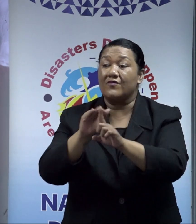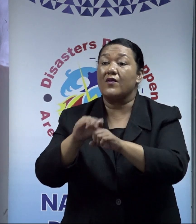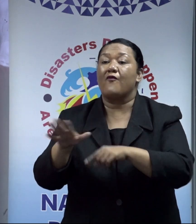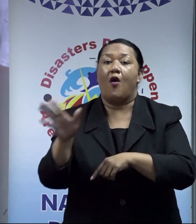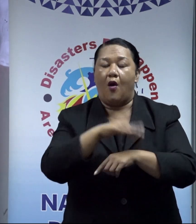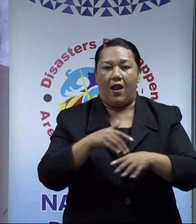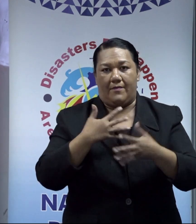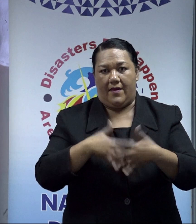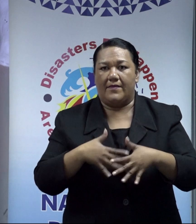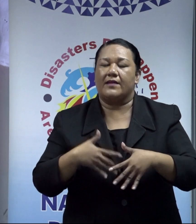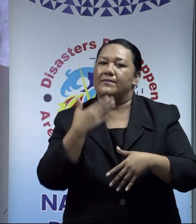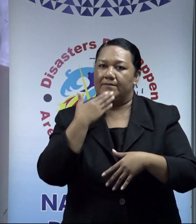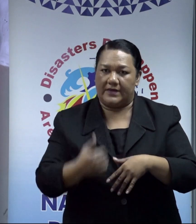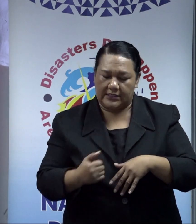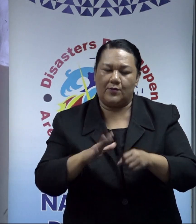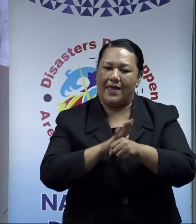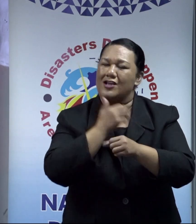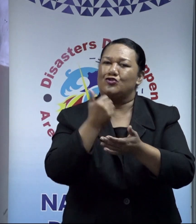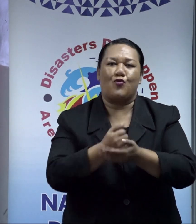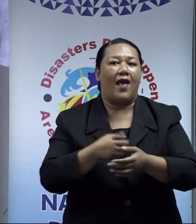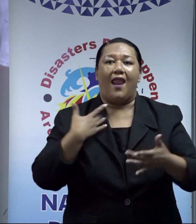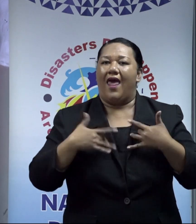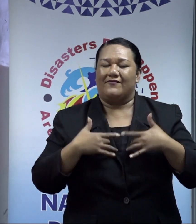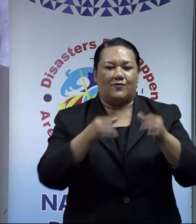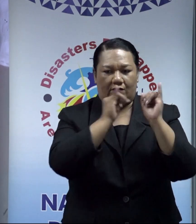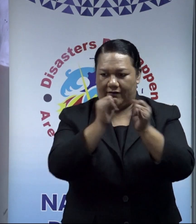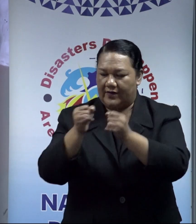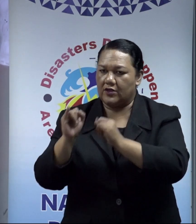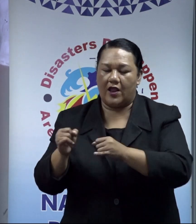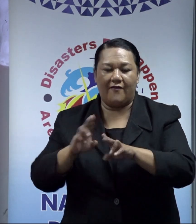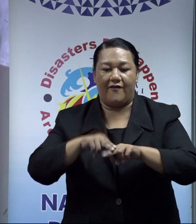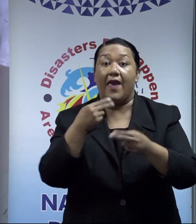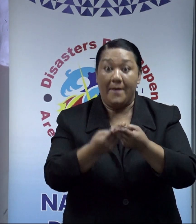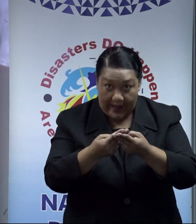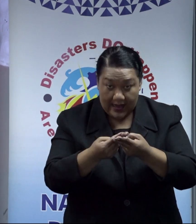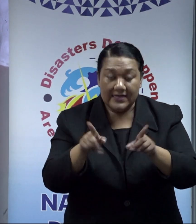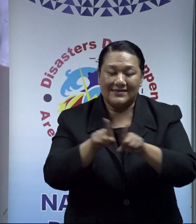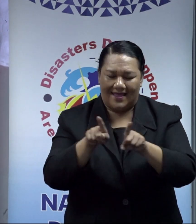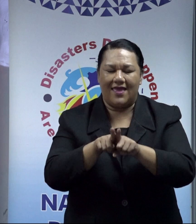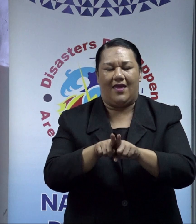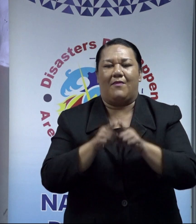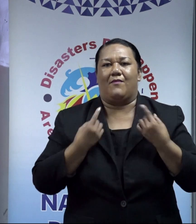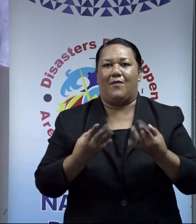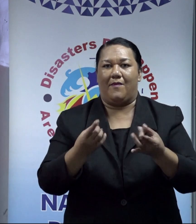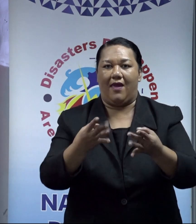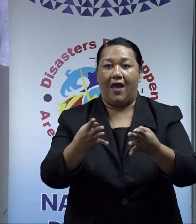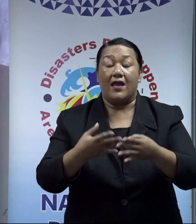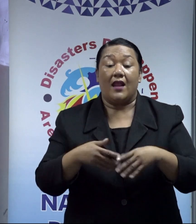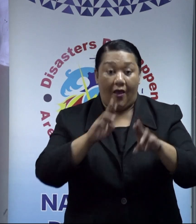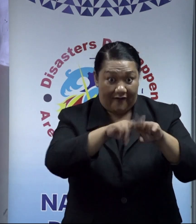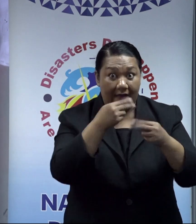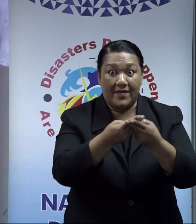measures to ensure that the lives of individuals and families are prepared. Families and communities are urged to